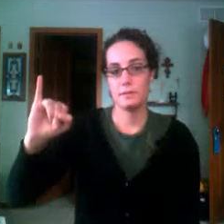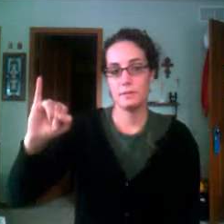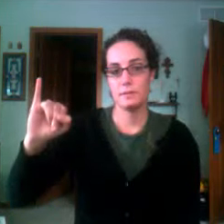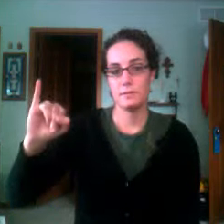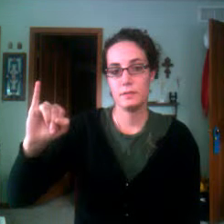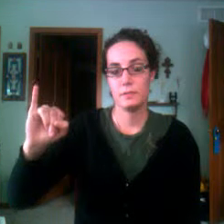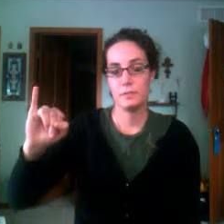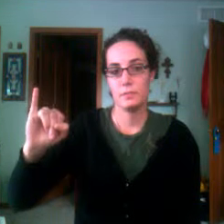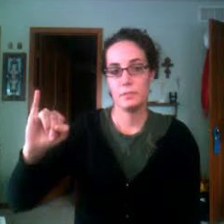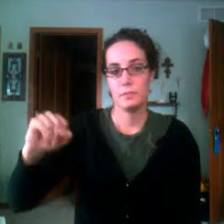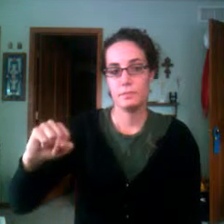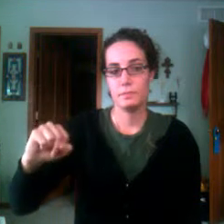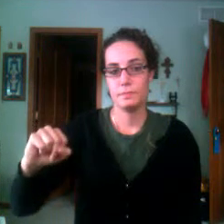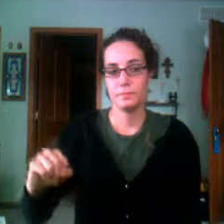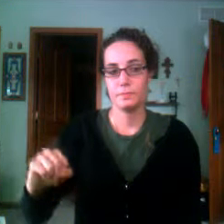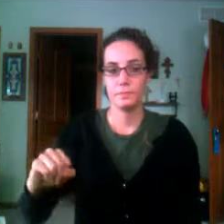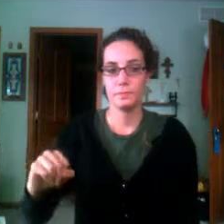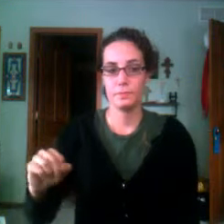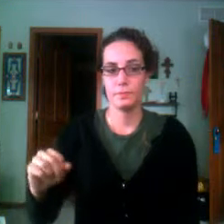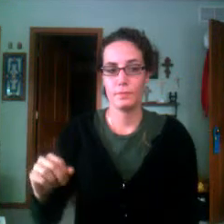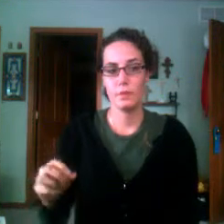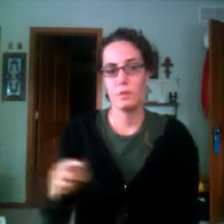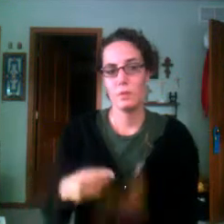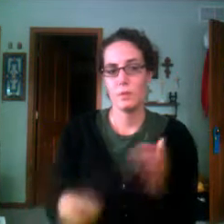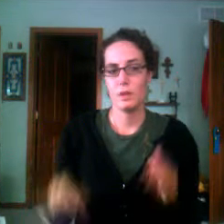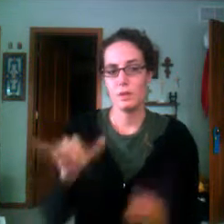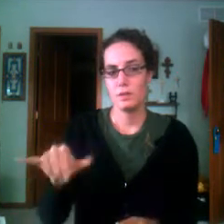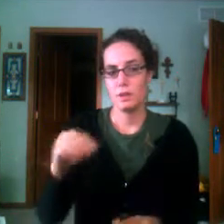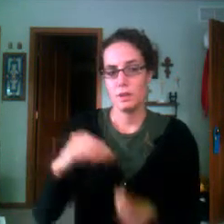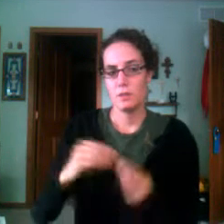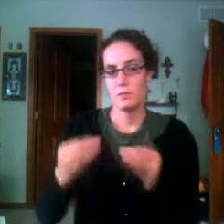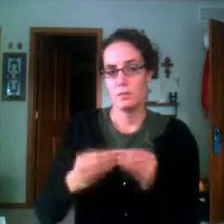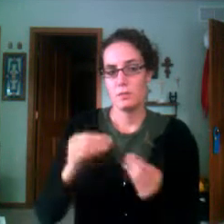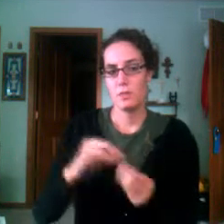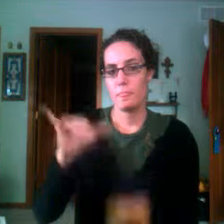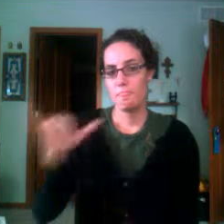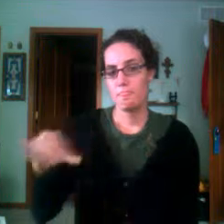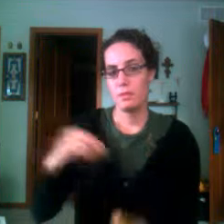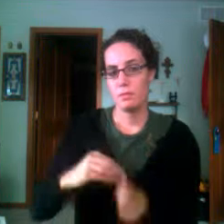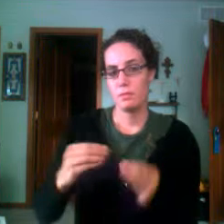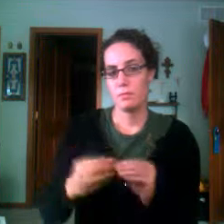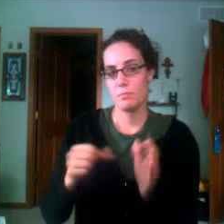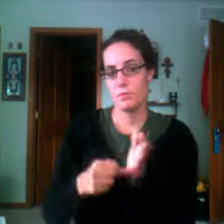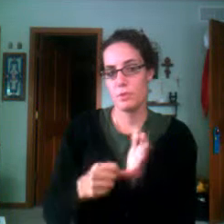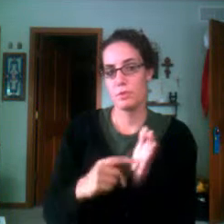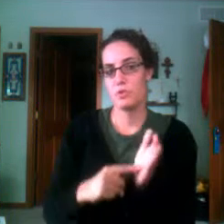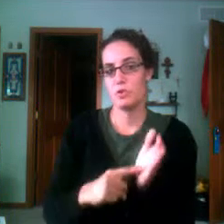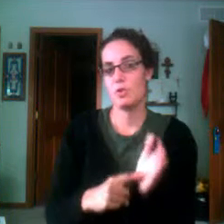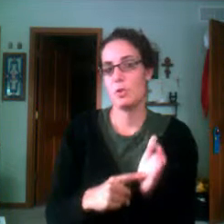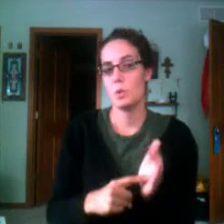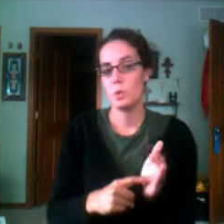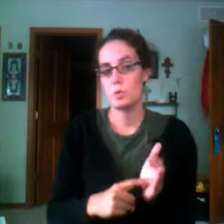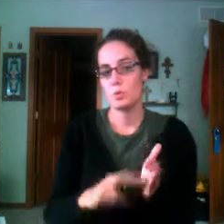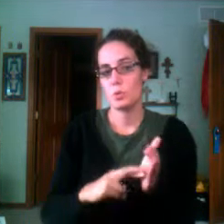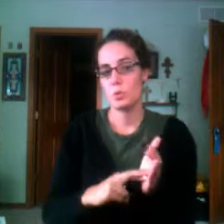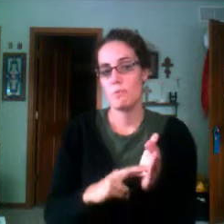pi. Well, what is that number? Well, that's the number that represents the number of diameters